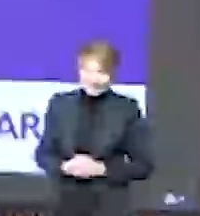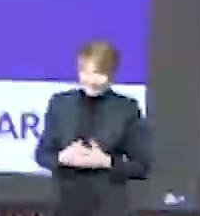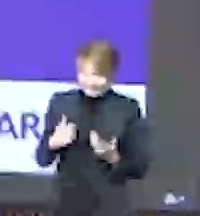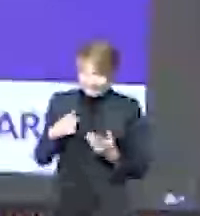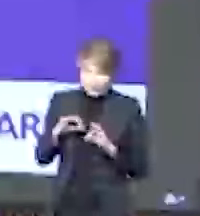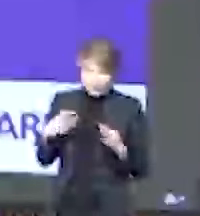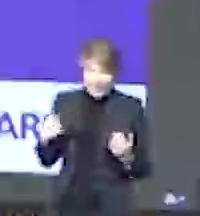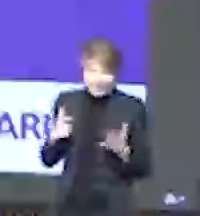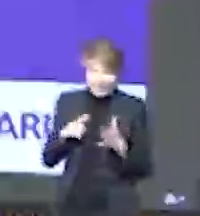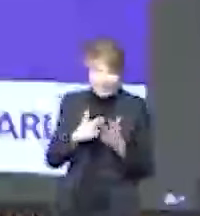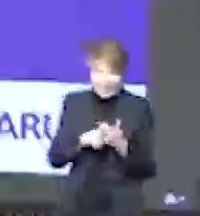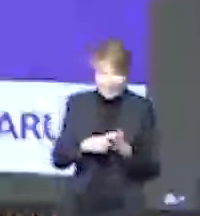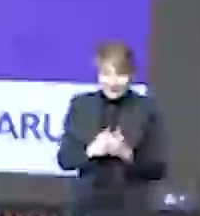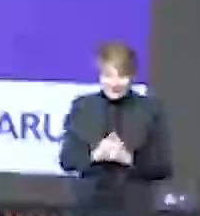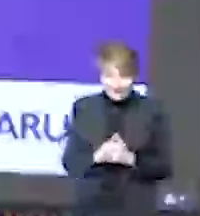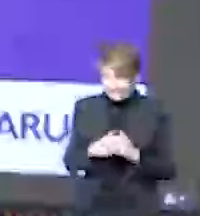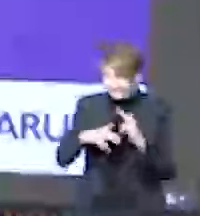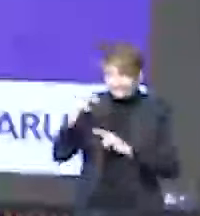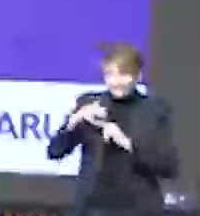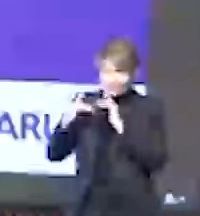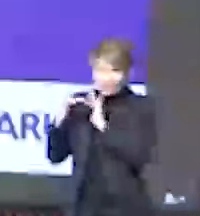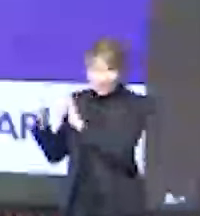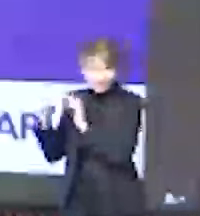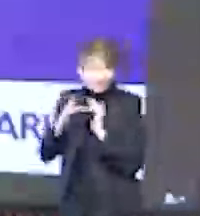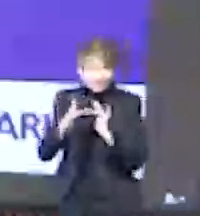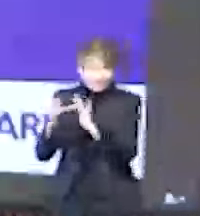we don't have the capacity to build relationships with local